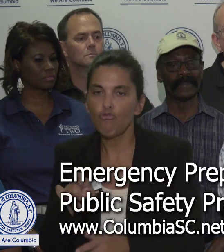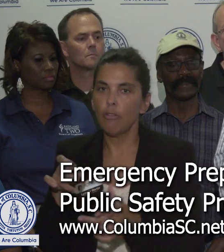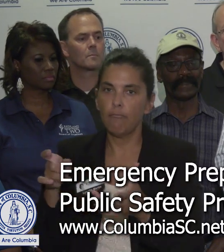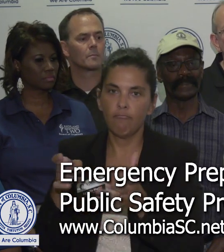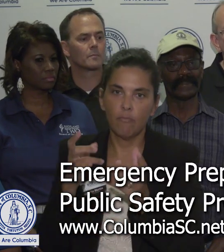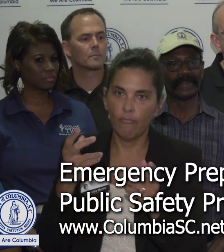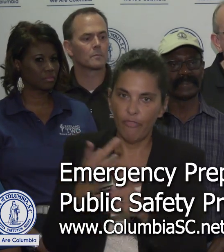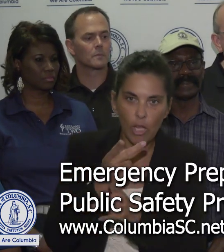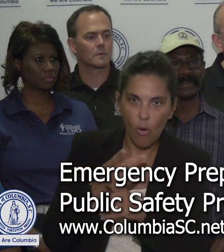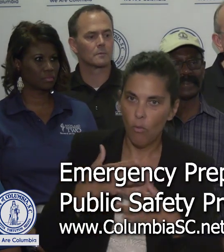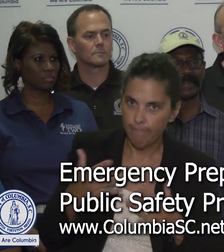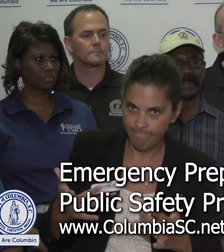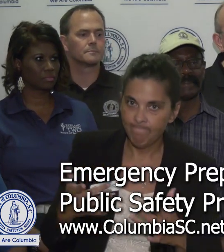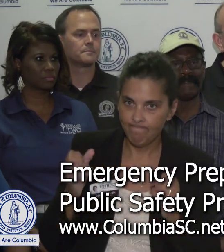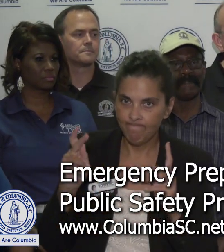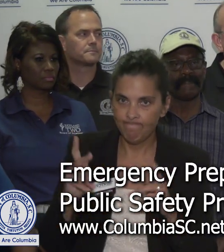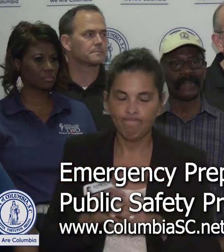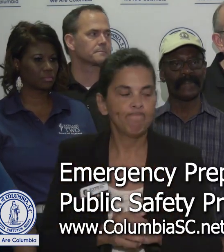issues.